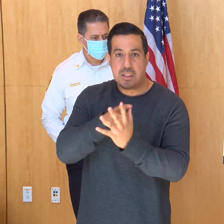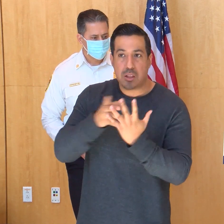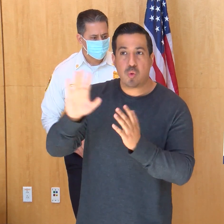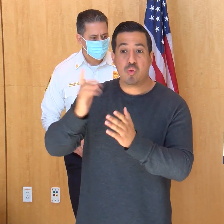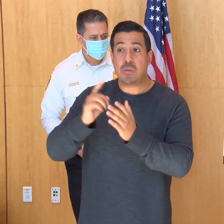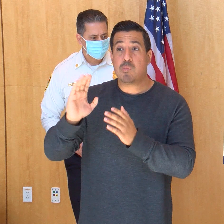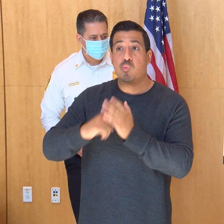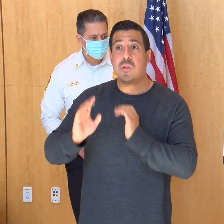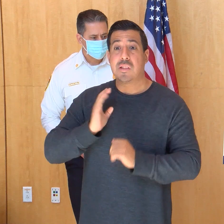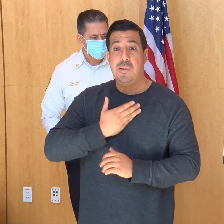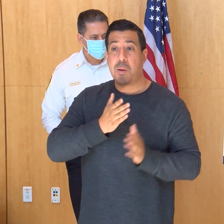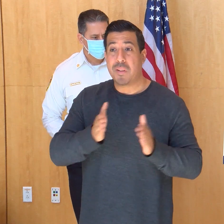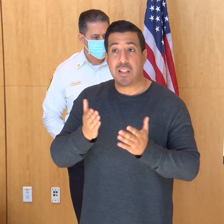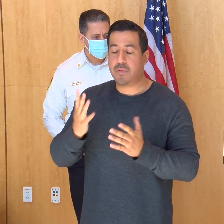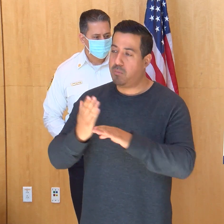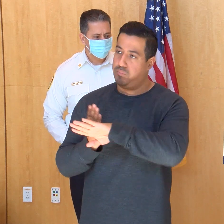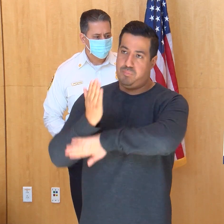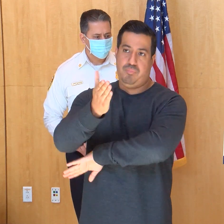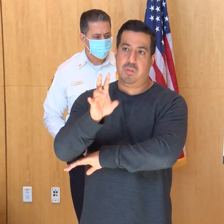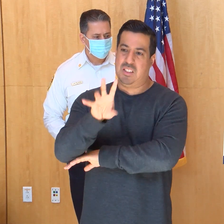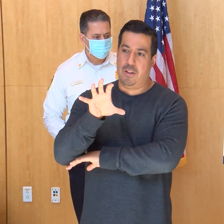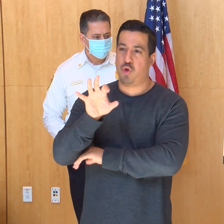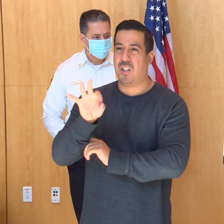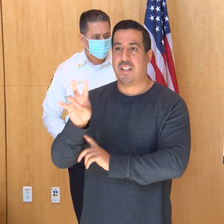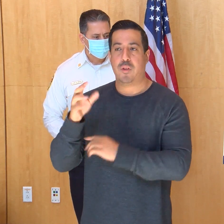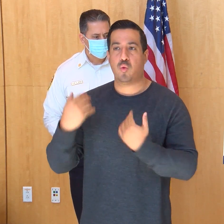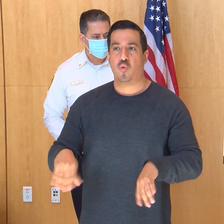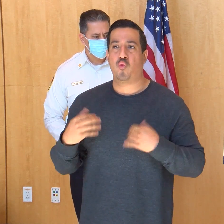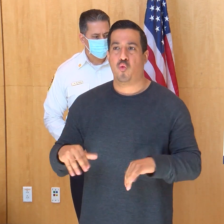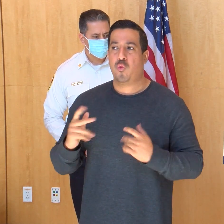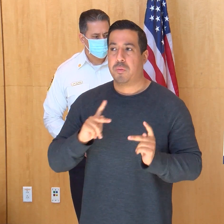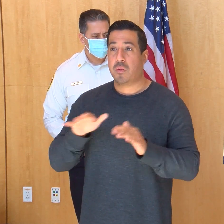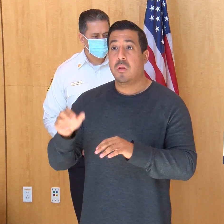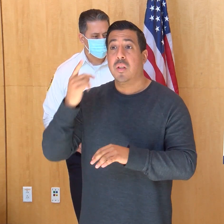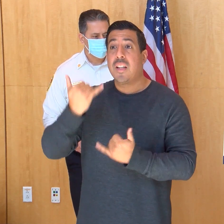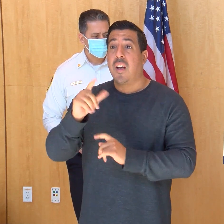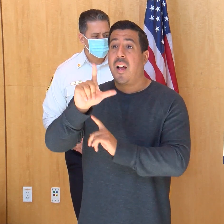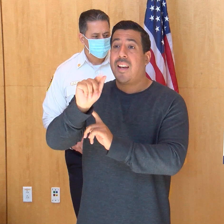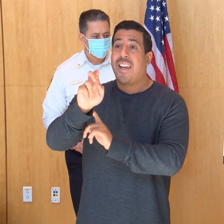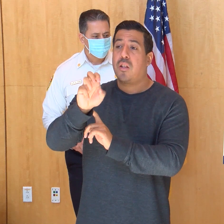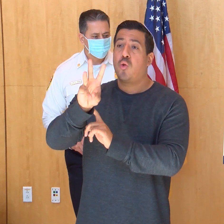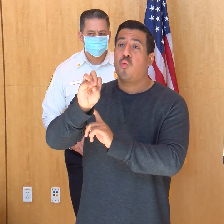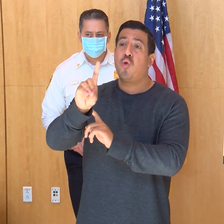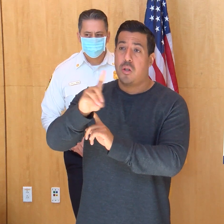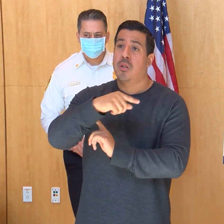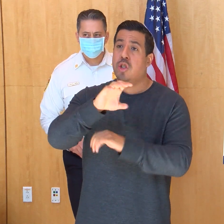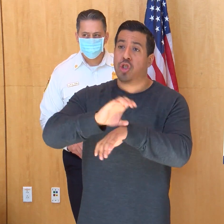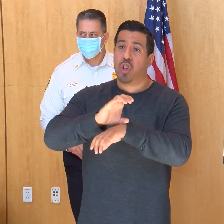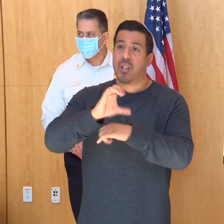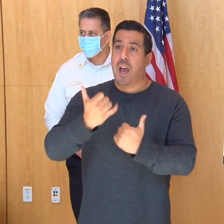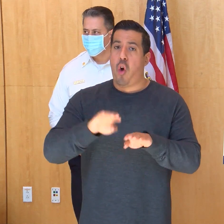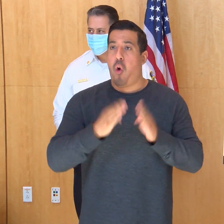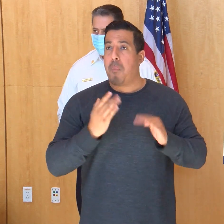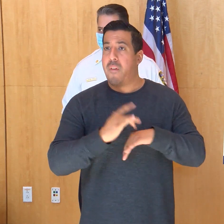had planned with 797. I am grateful that Lakewood Church has made itself available,